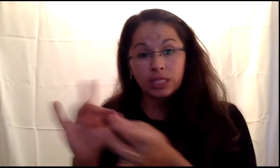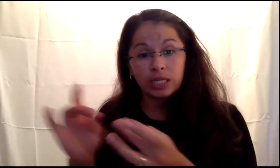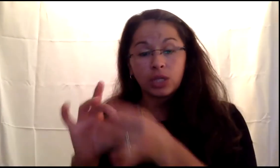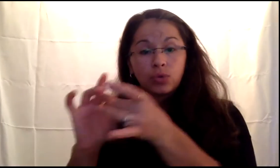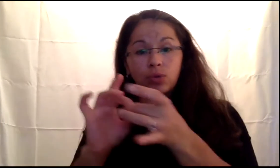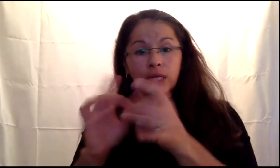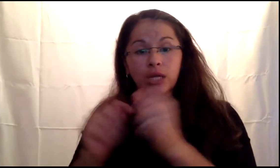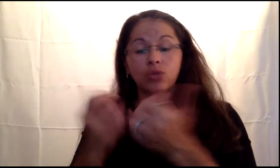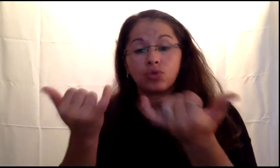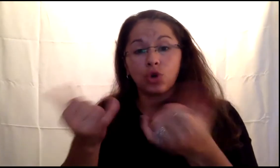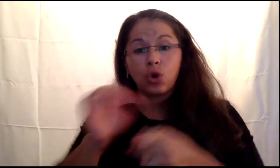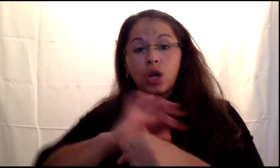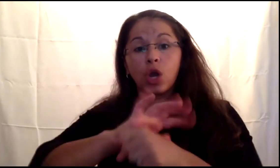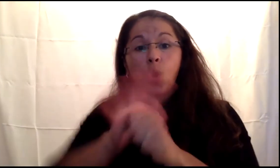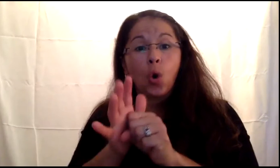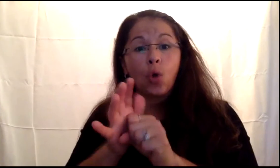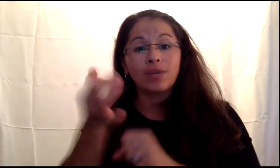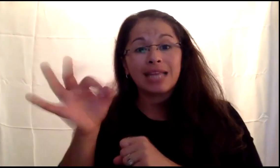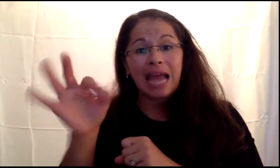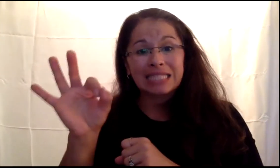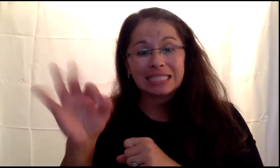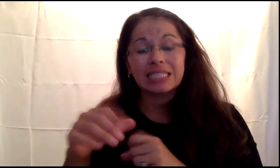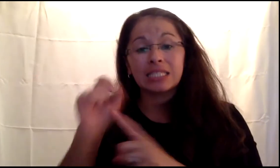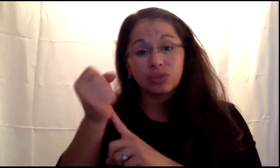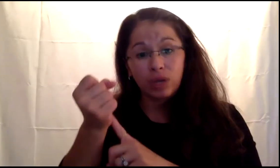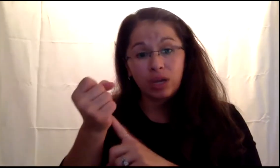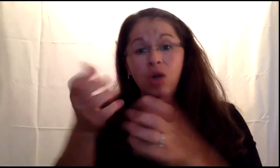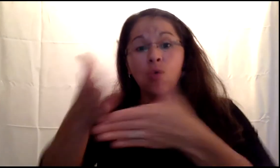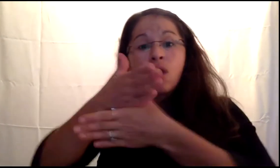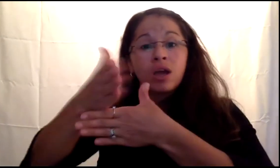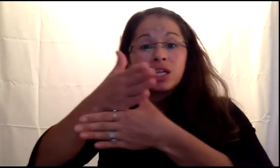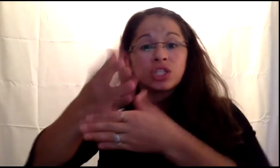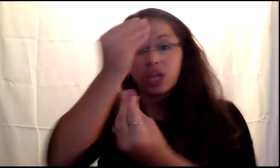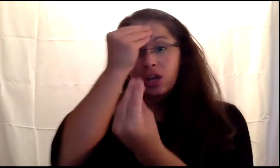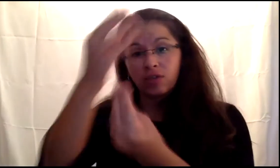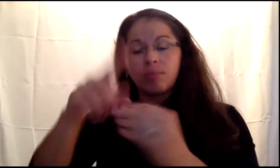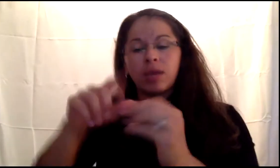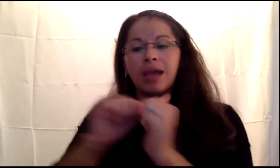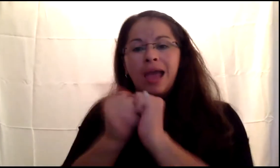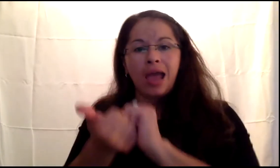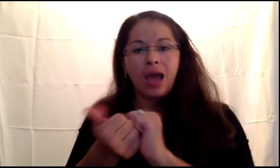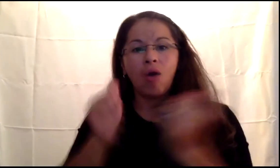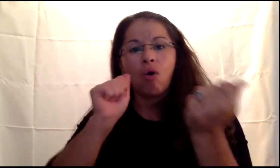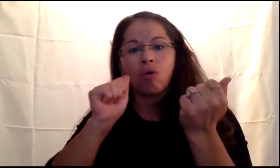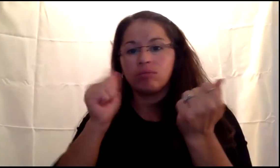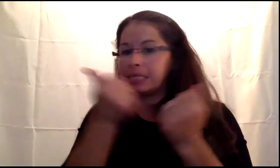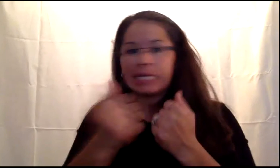COVID-19 situation and wanting to share information about how anybody can go to a community testing